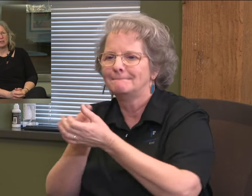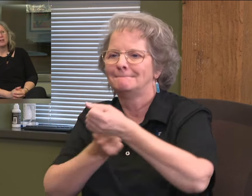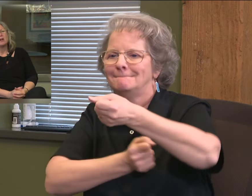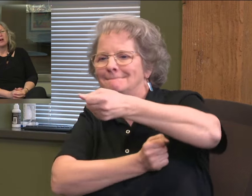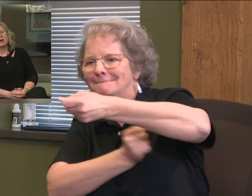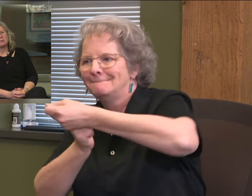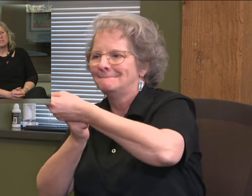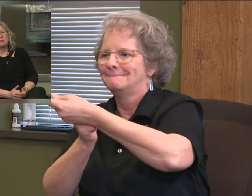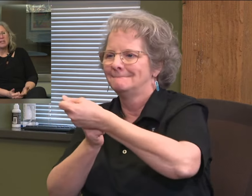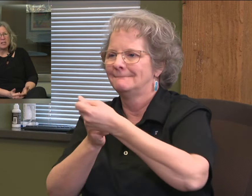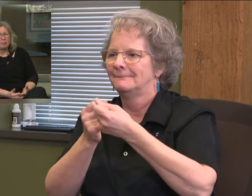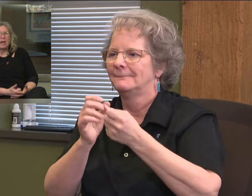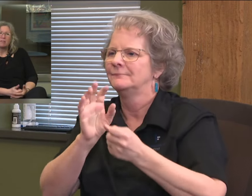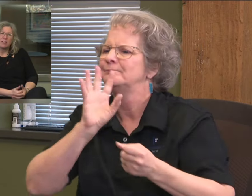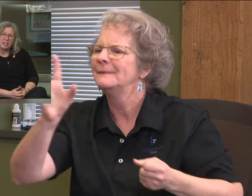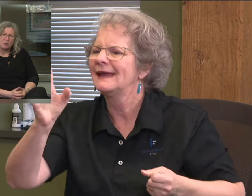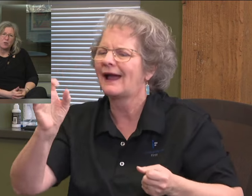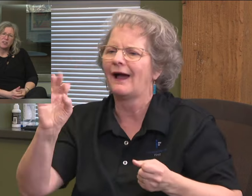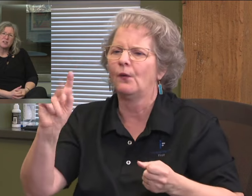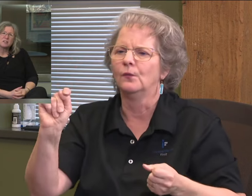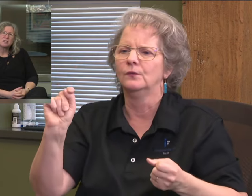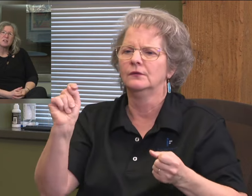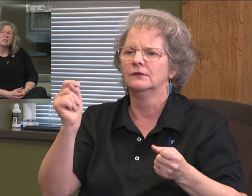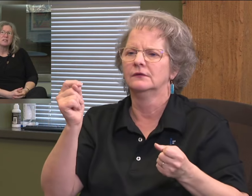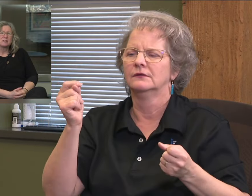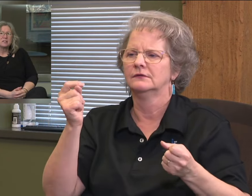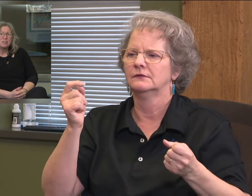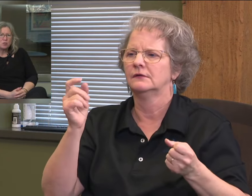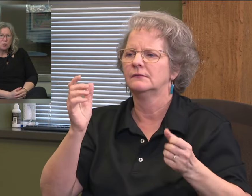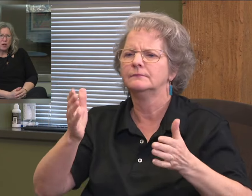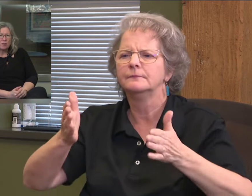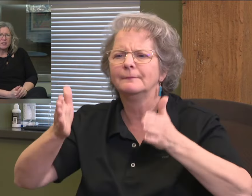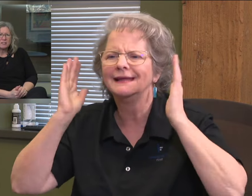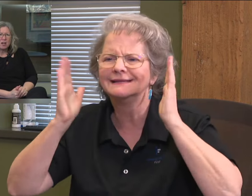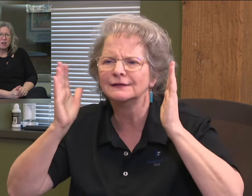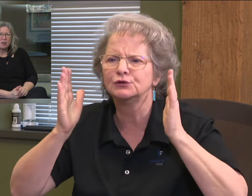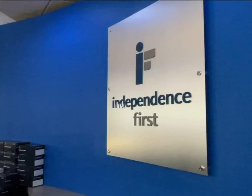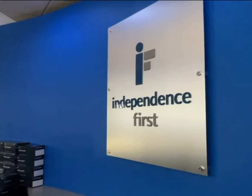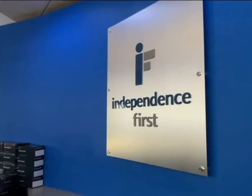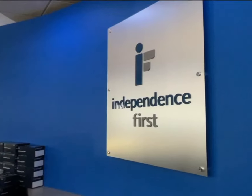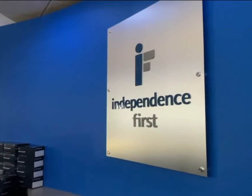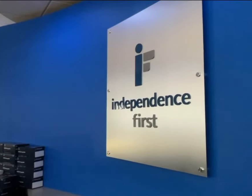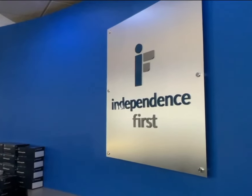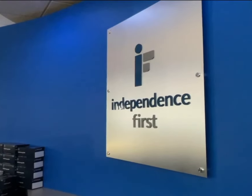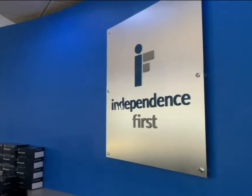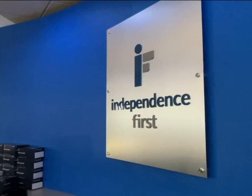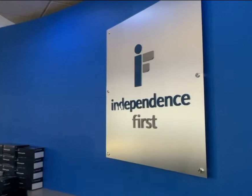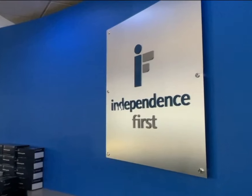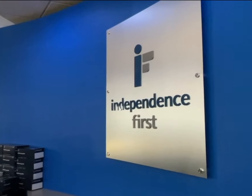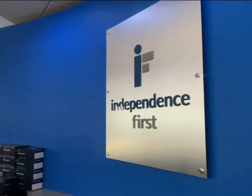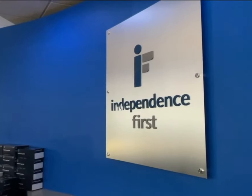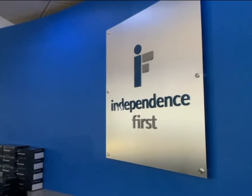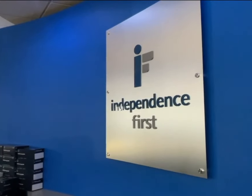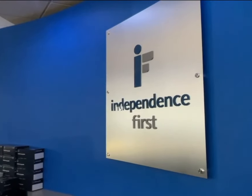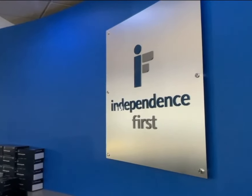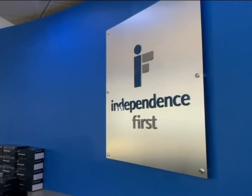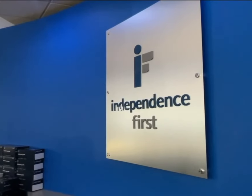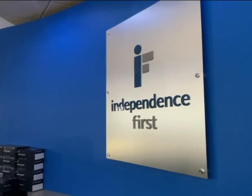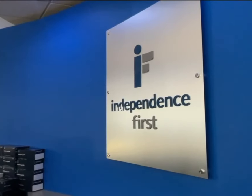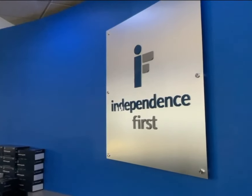speaking up, advocating with us, listening to what our needs are. Making care accessible for all. In Milwaukee,